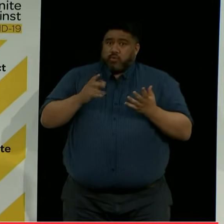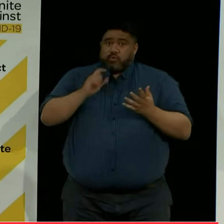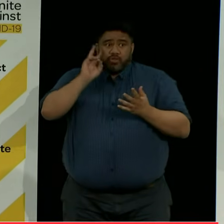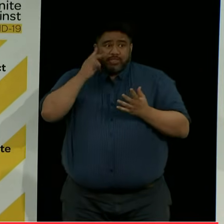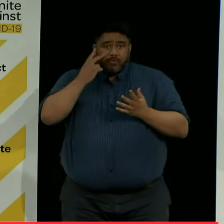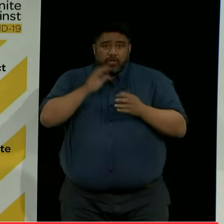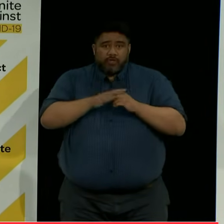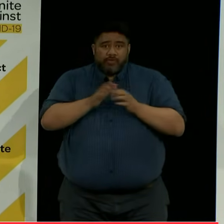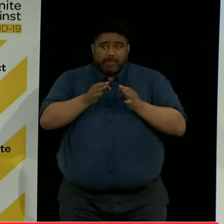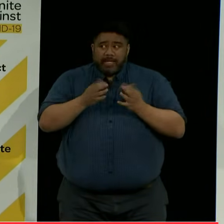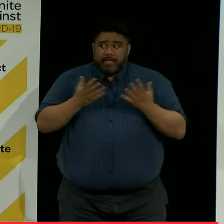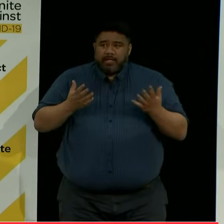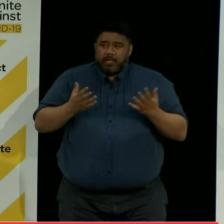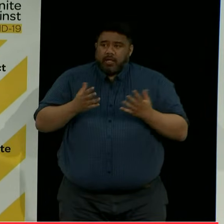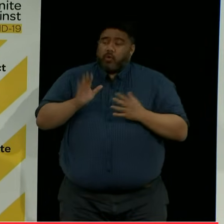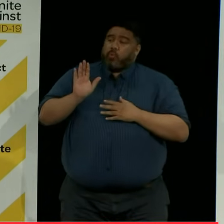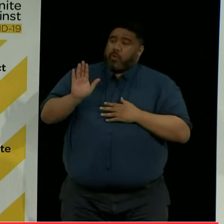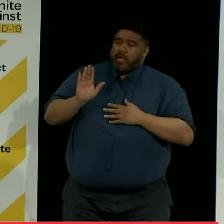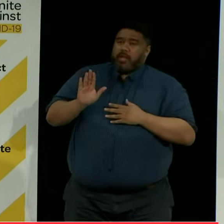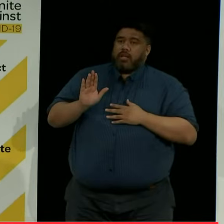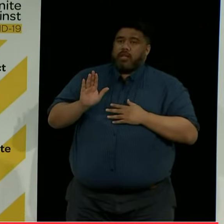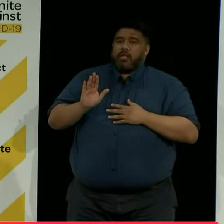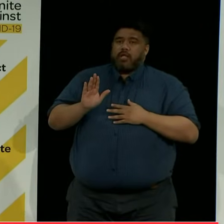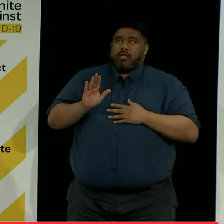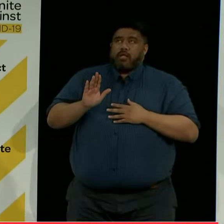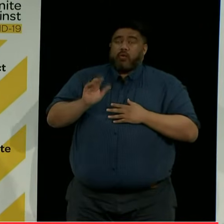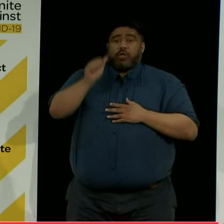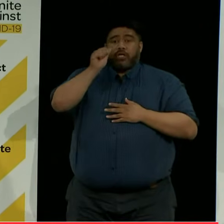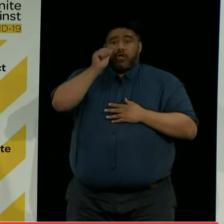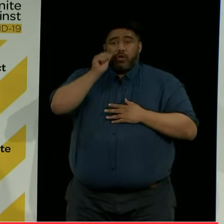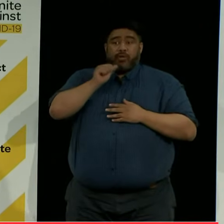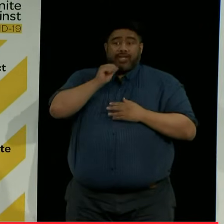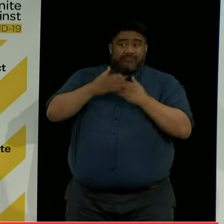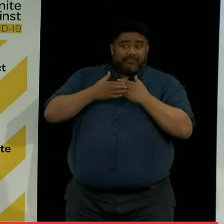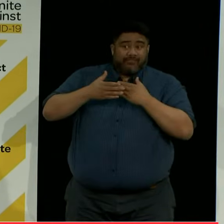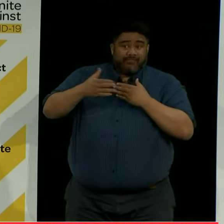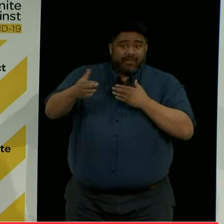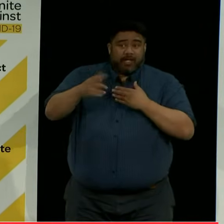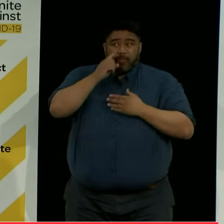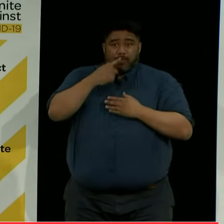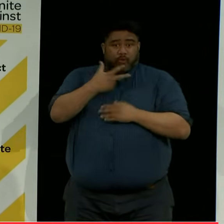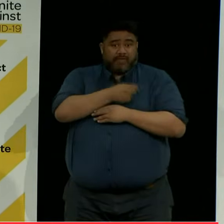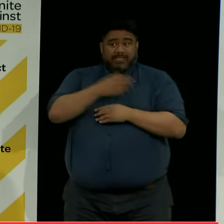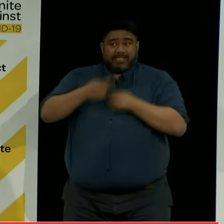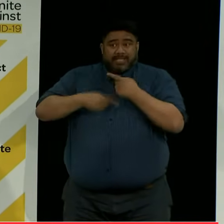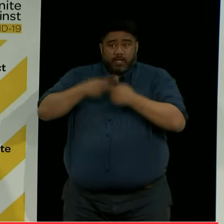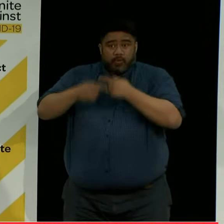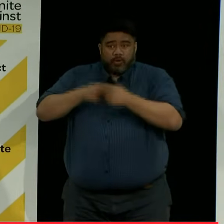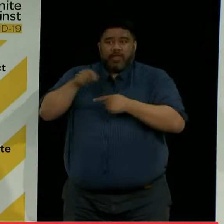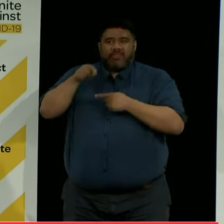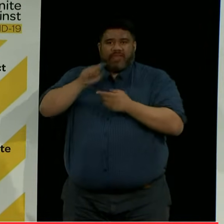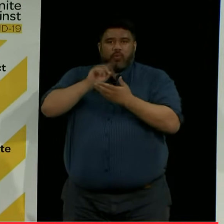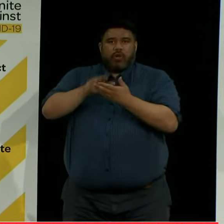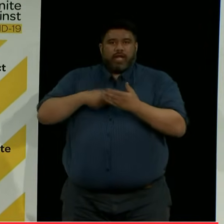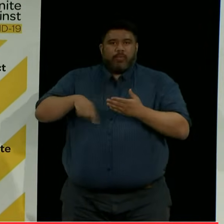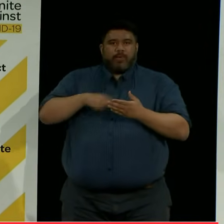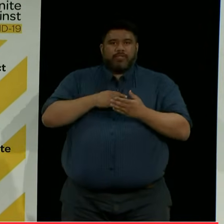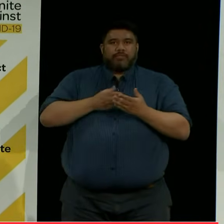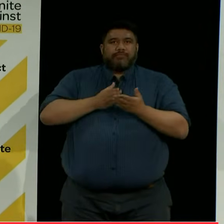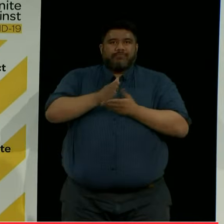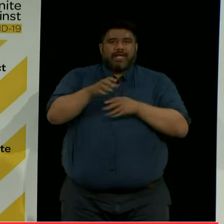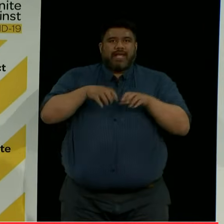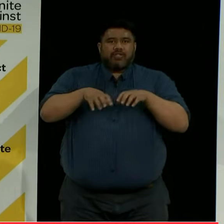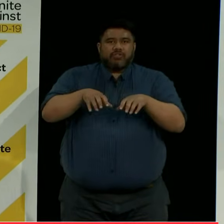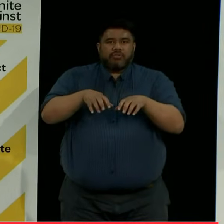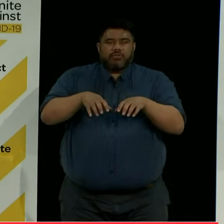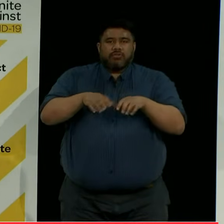the thing that will help us not remain static is people continuing to be vaccinated and being fully vaccinated. People going out and getting their second